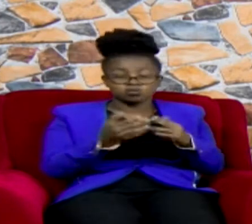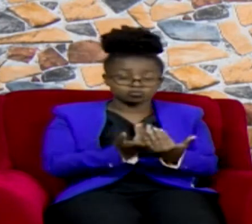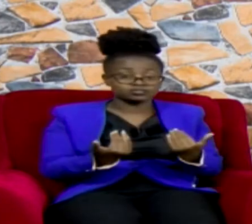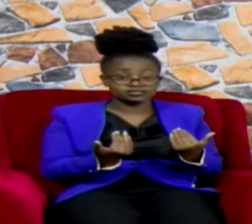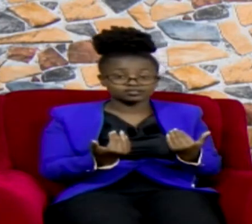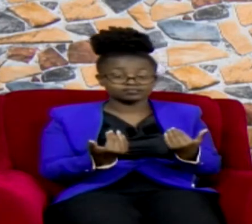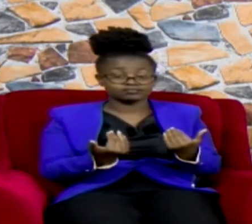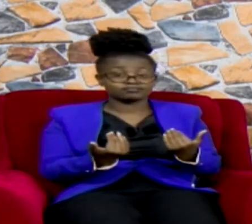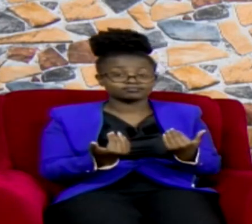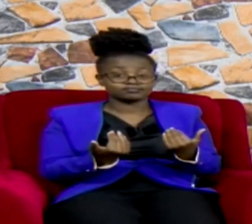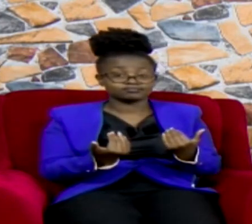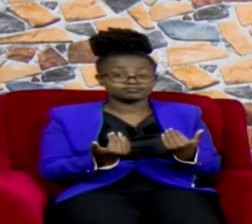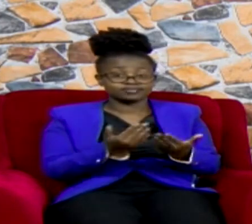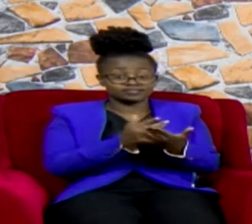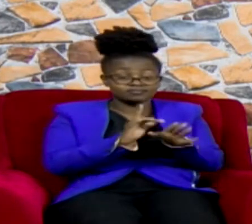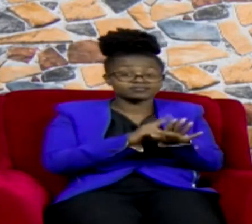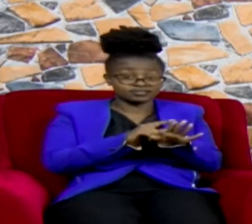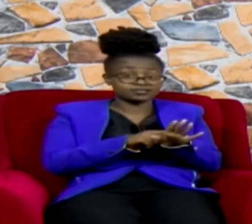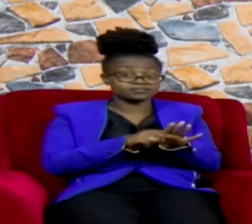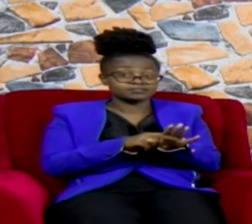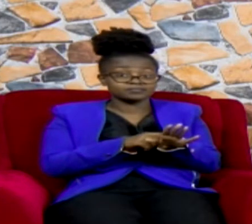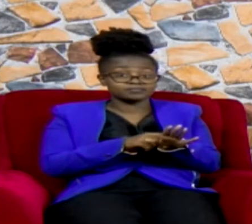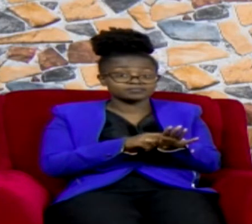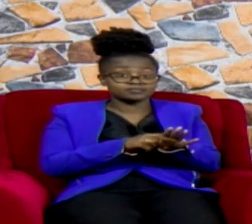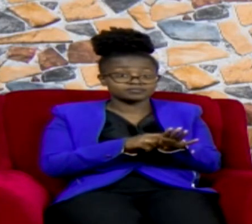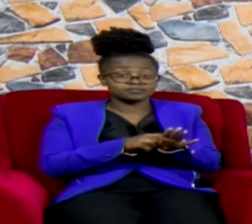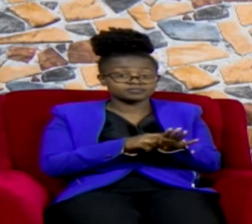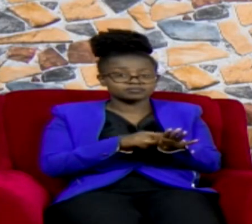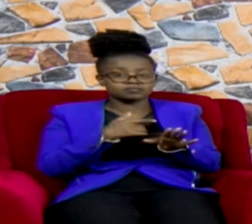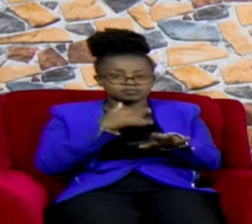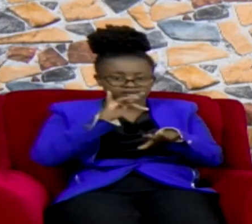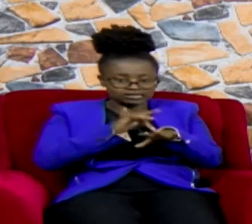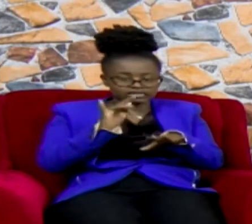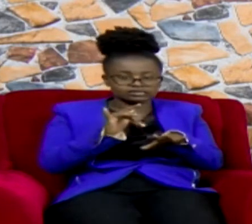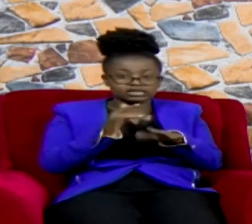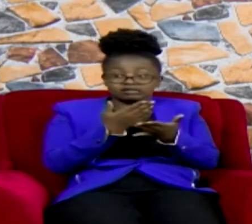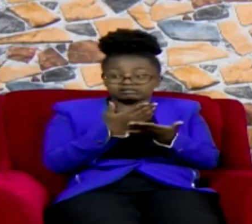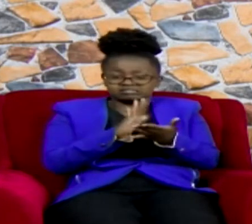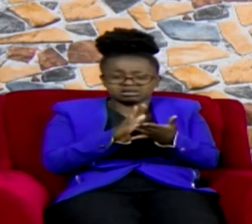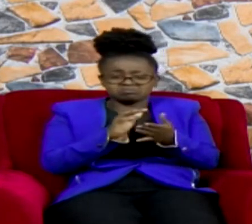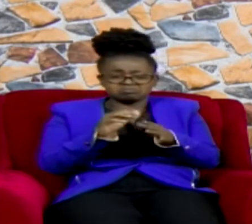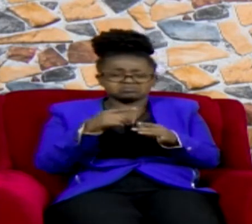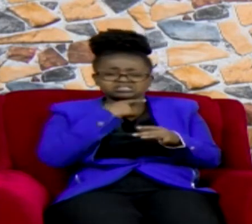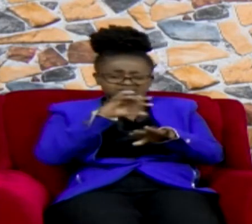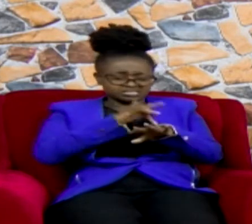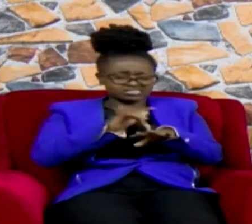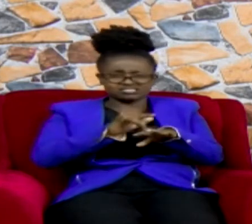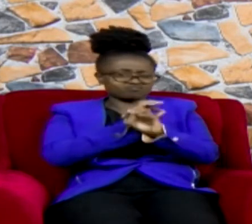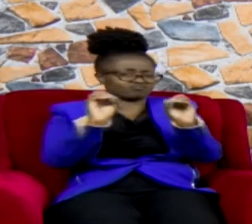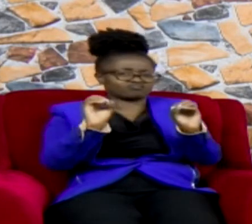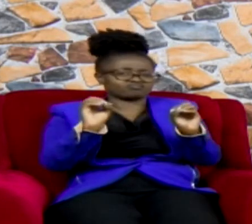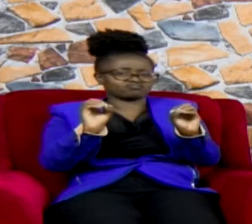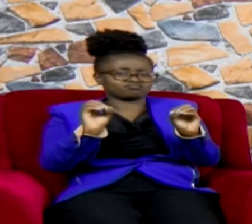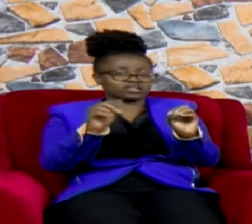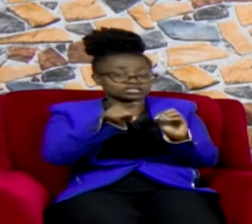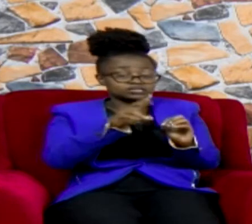from me and you. Okay. Sometimes they may even react to the sense of touch. There are some who don't like to be touched. Yeah, and